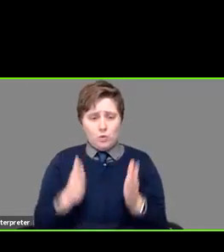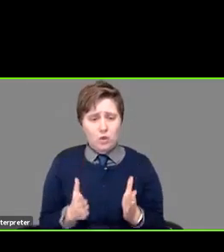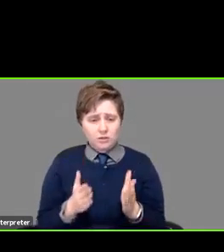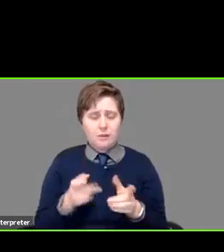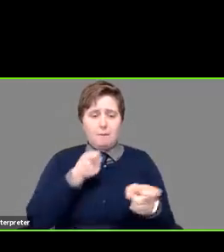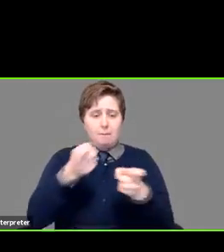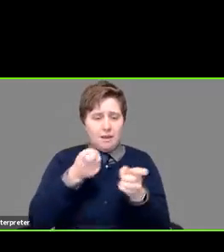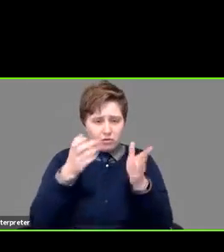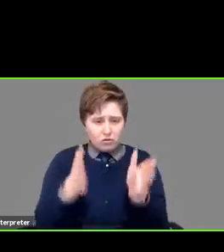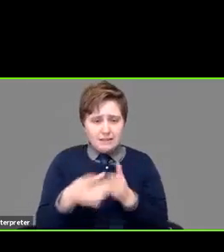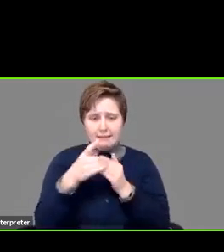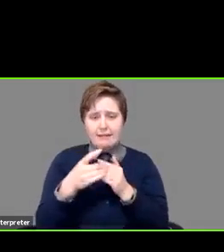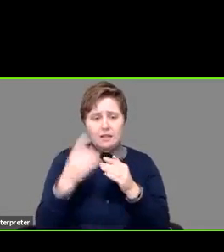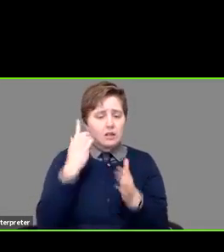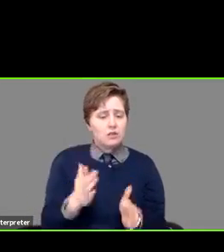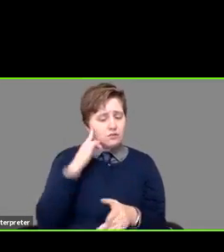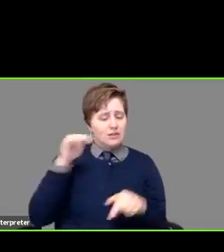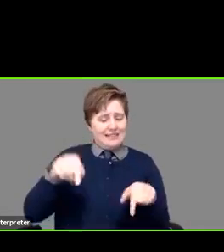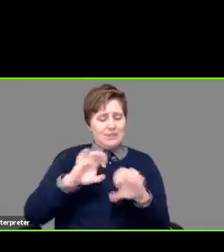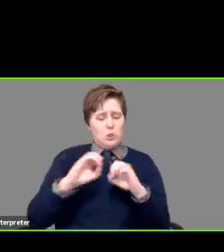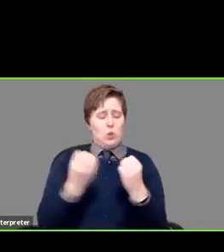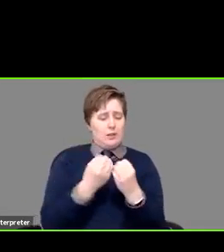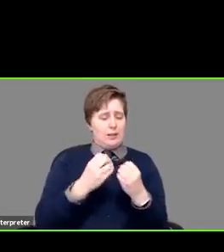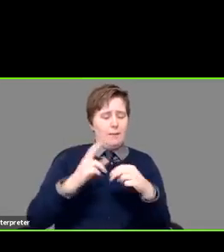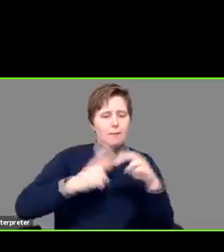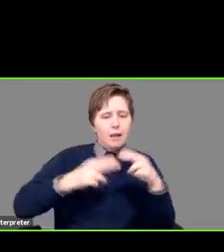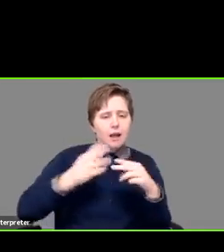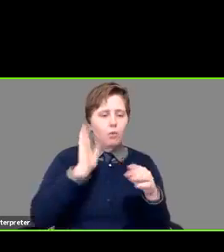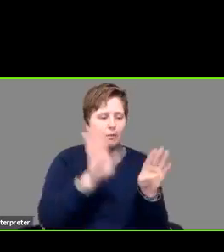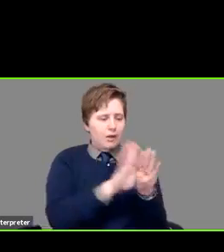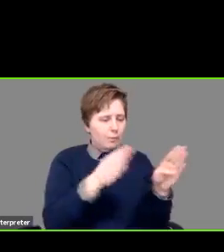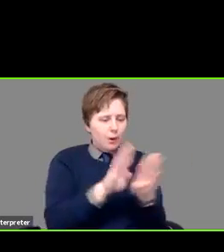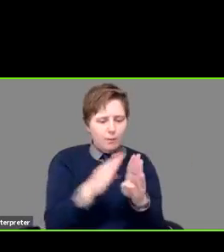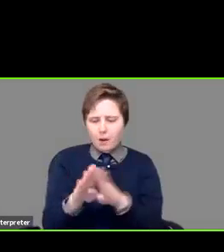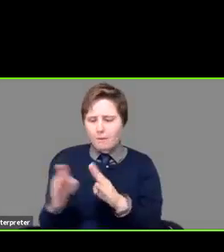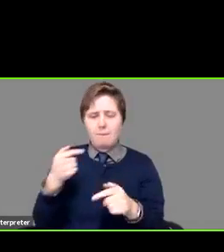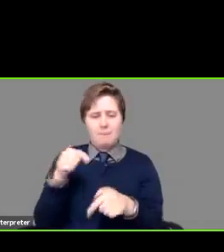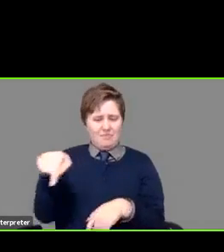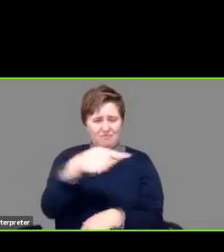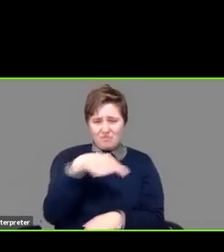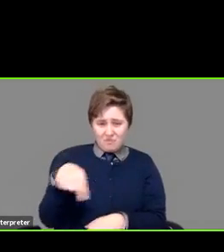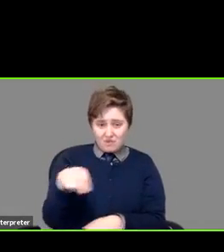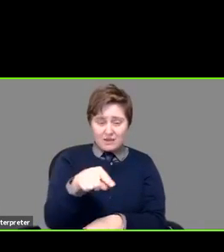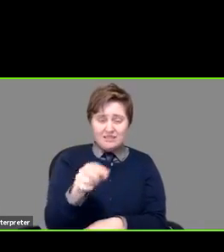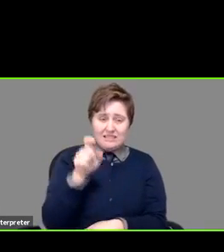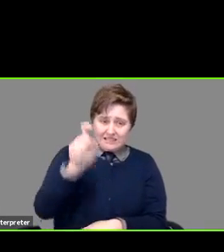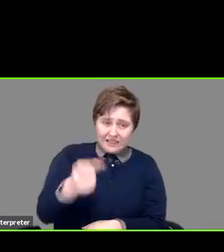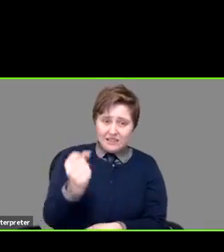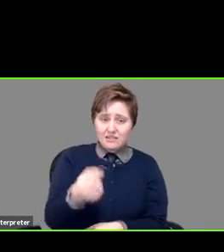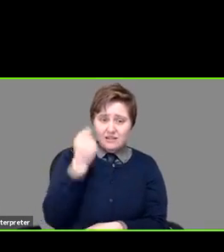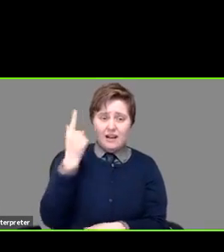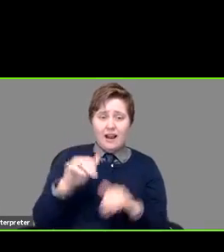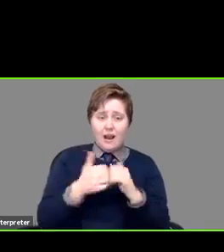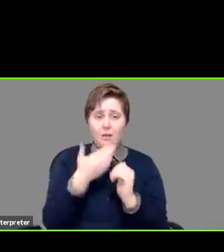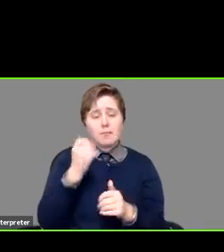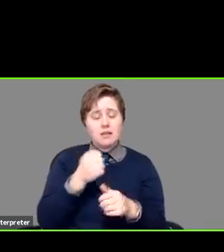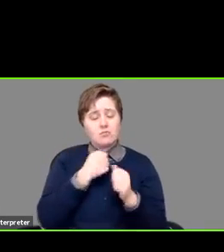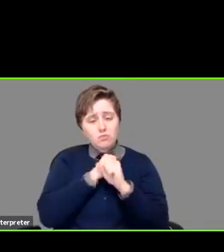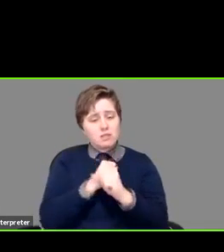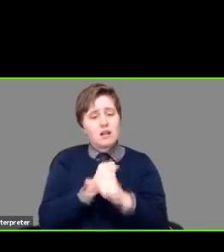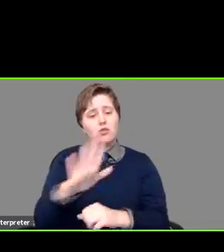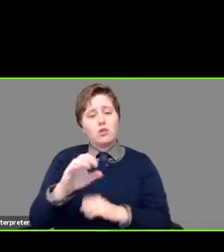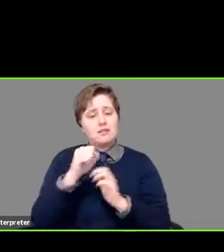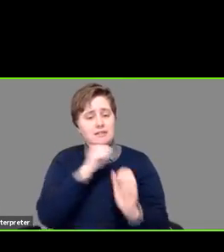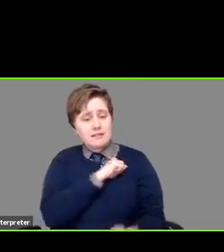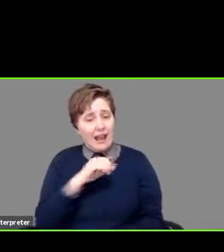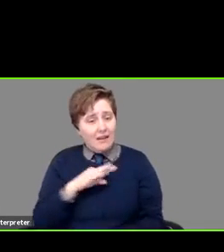and managers and leaders of these organizations and buildings that are going to be opening back up. make sure you understand how to best protect your staff and also